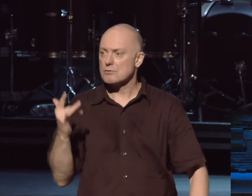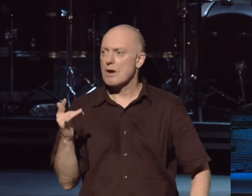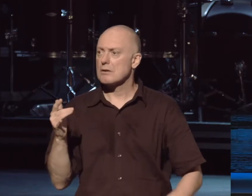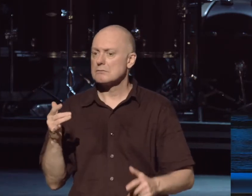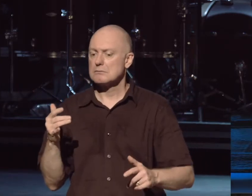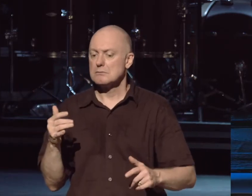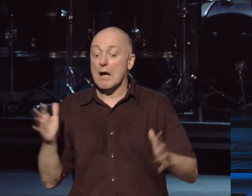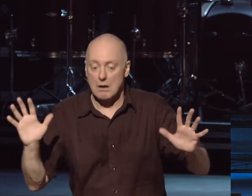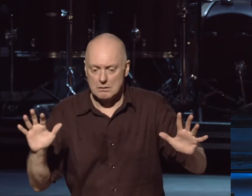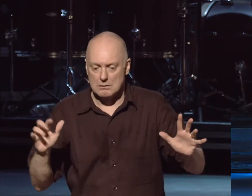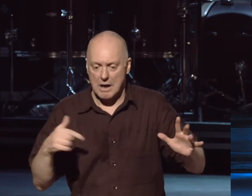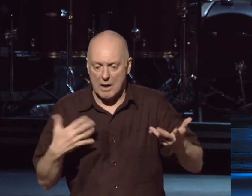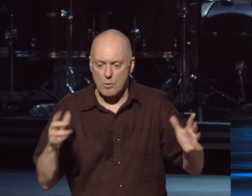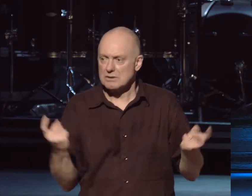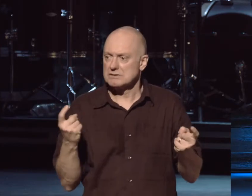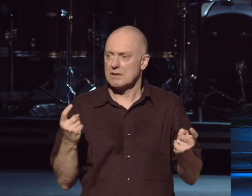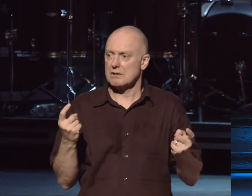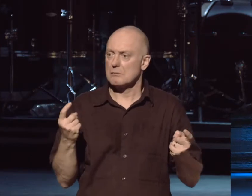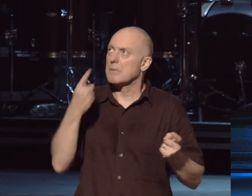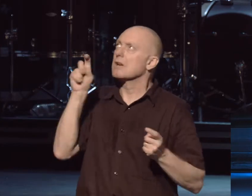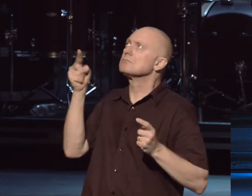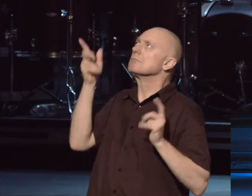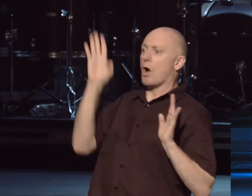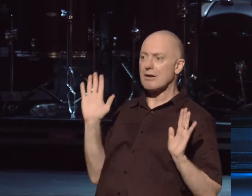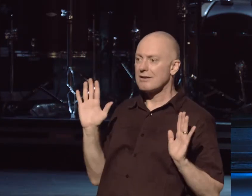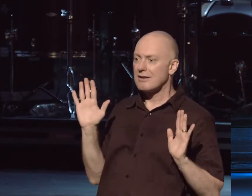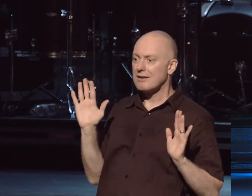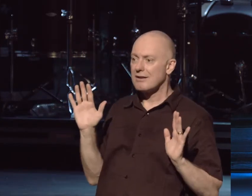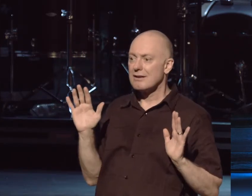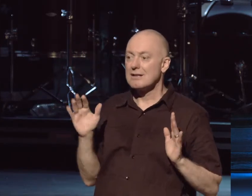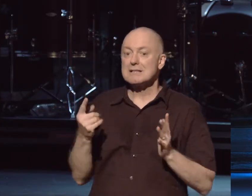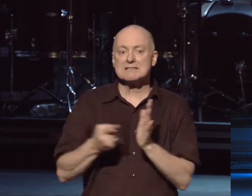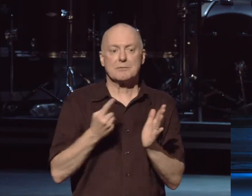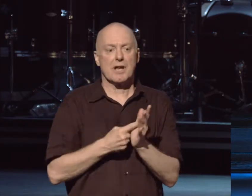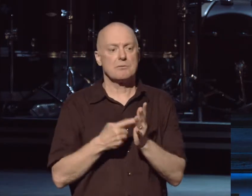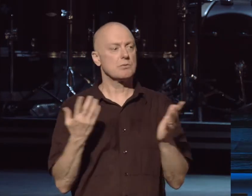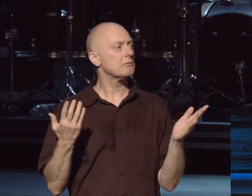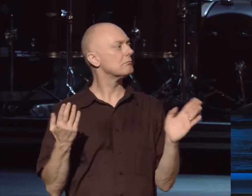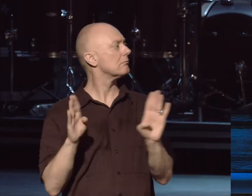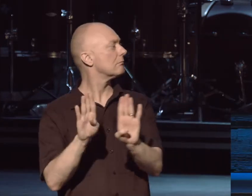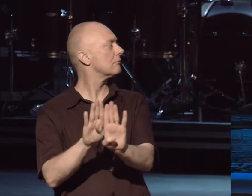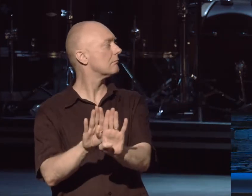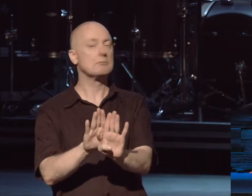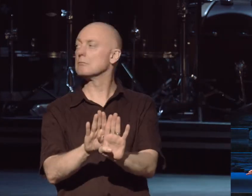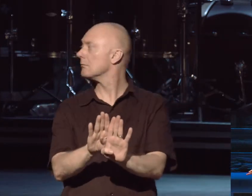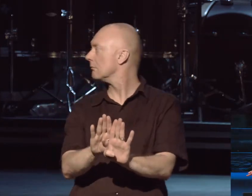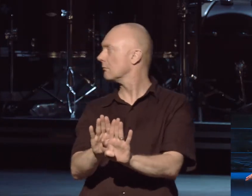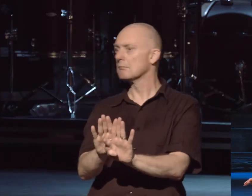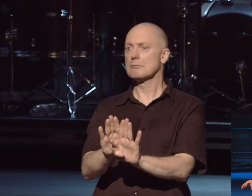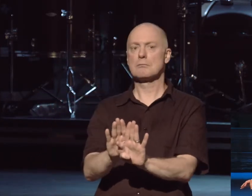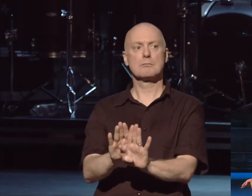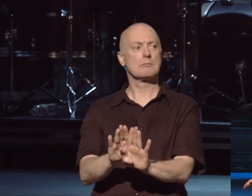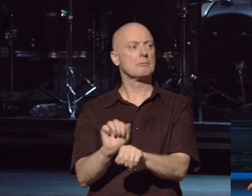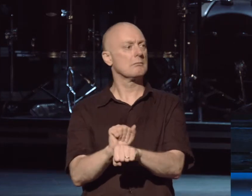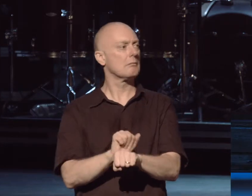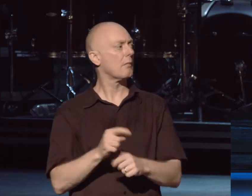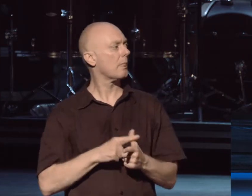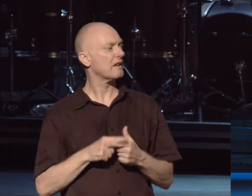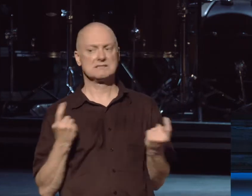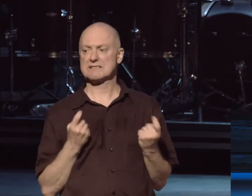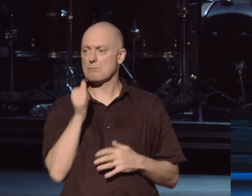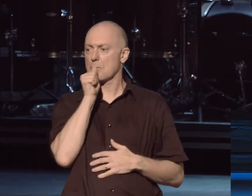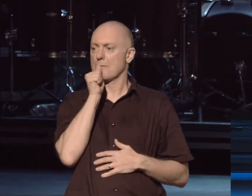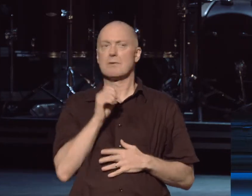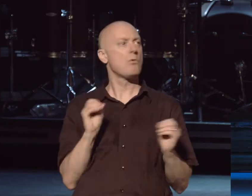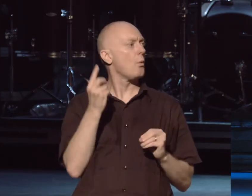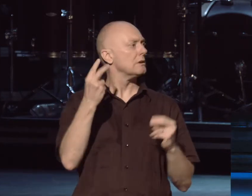The reality is, against some of us here, we are sinning behind locked doors, and we find ourselves in dark rooms, and we think no one sees. We